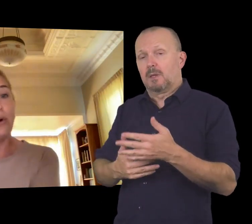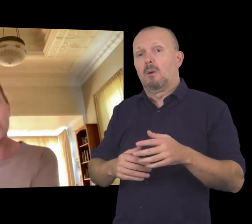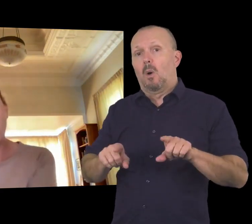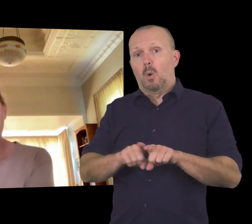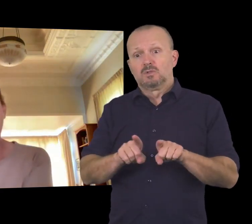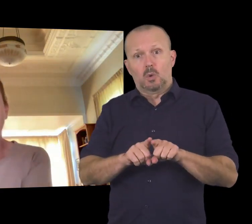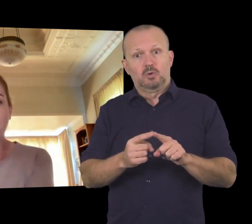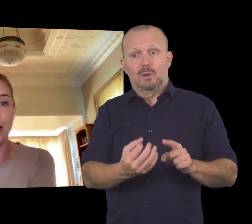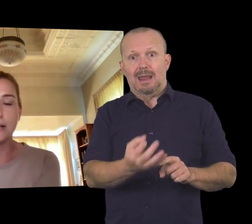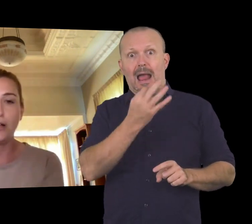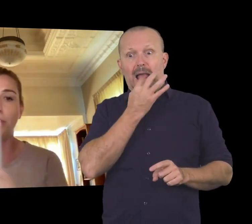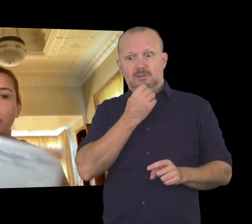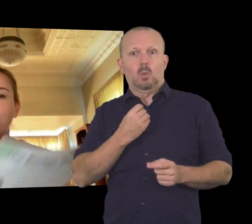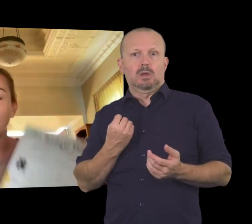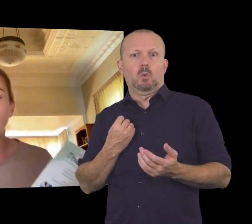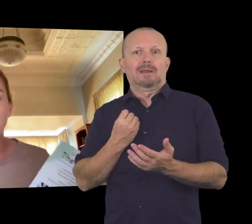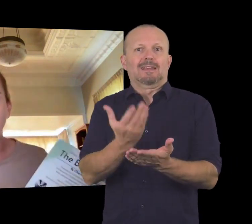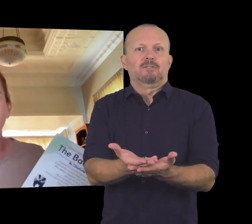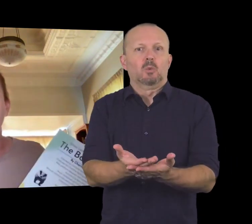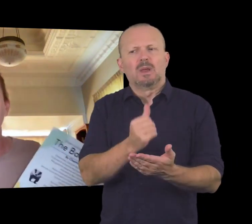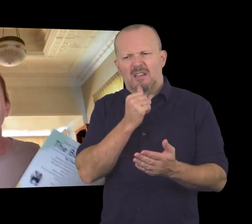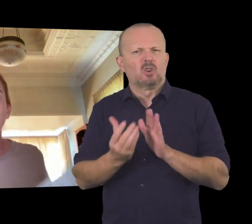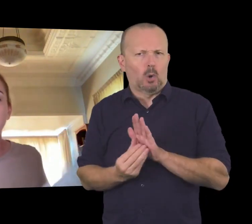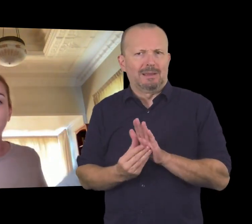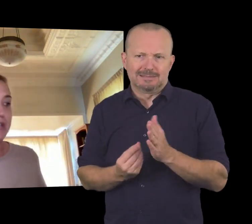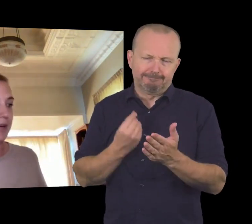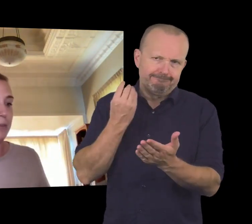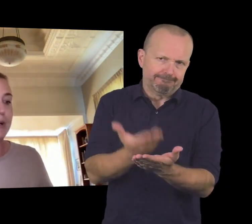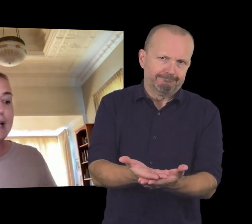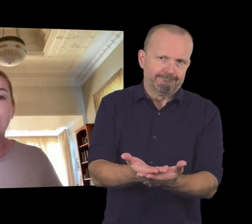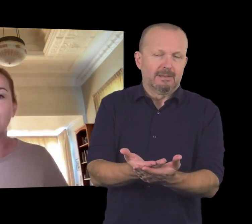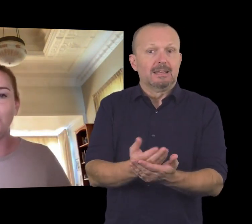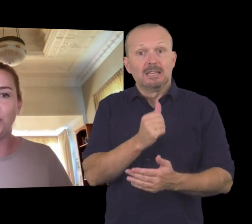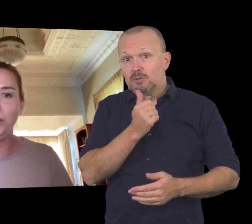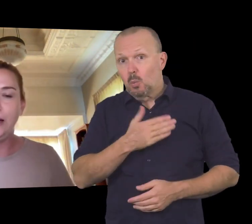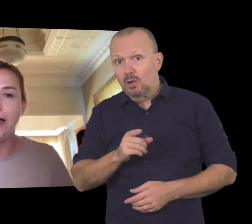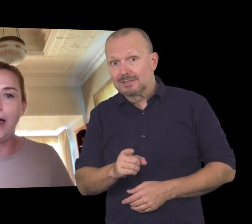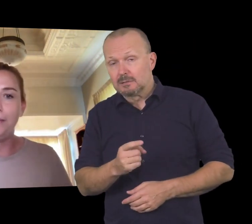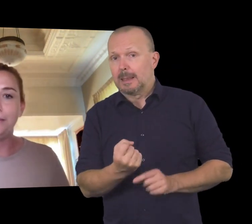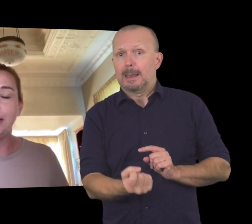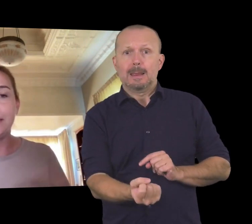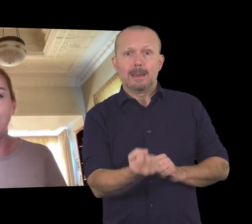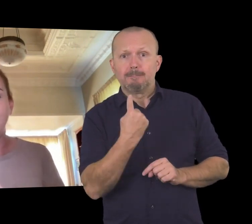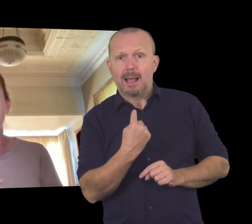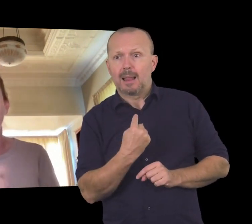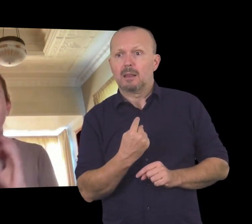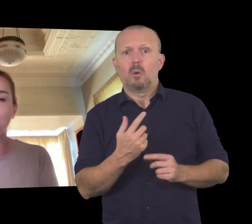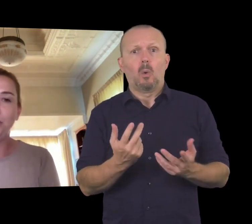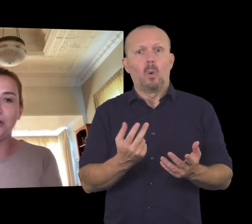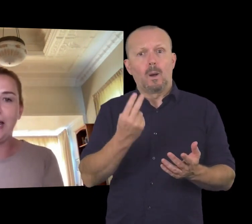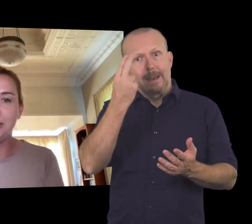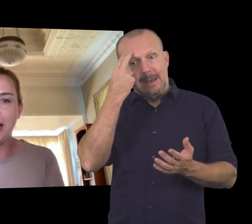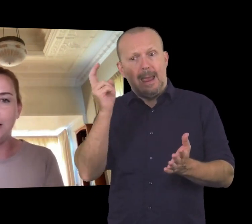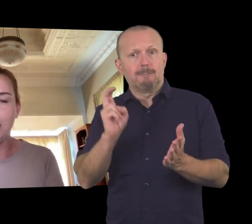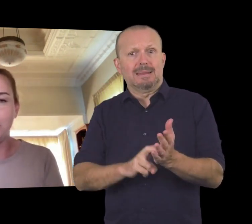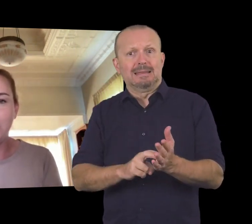you can also get it from us. So we've got copies of it. If you really want it, please do email us or